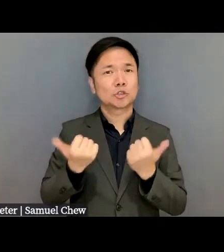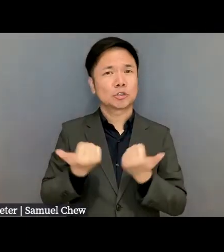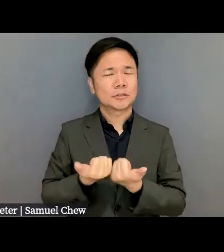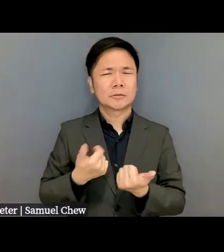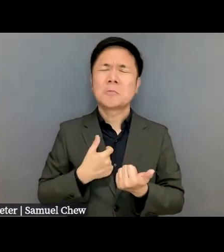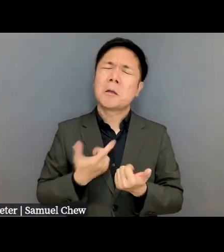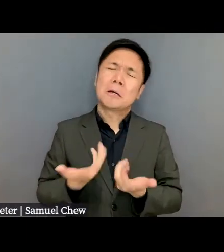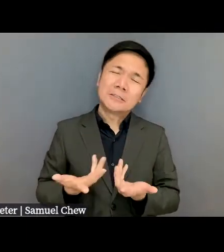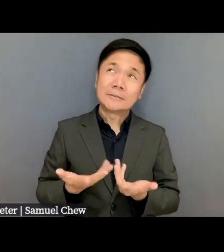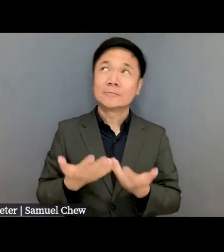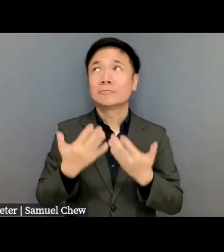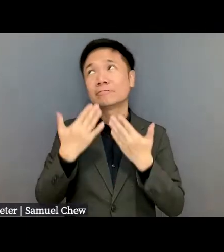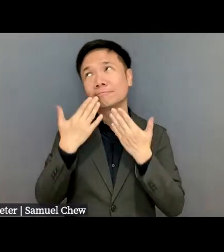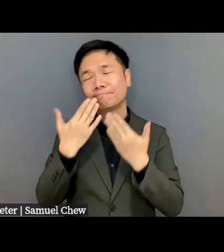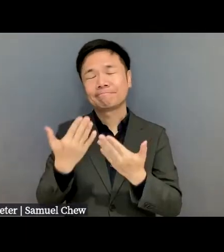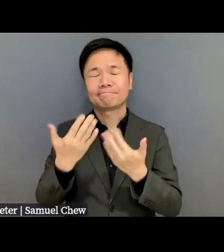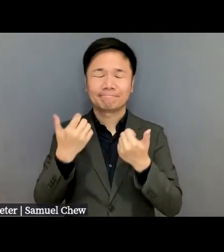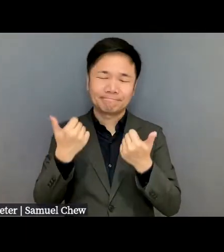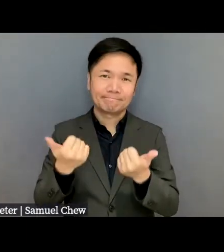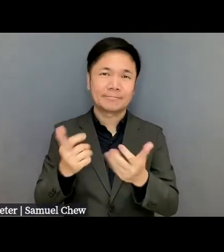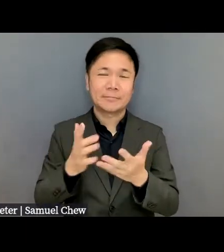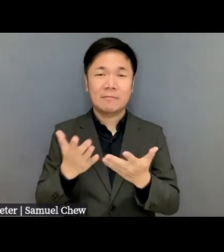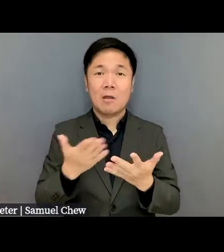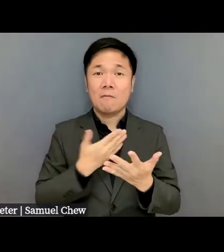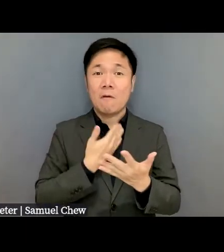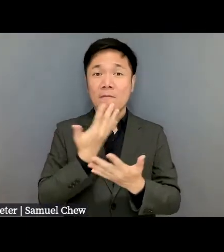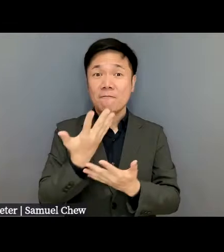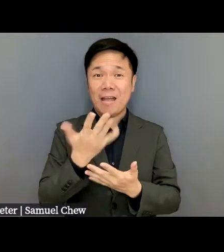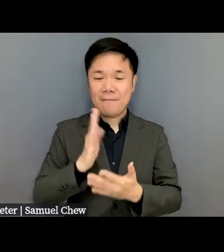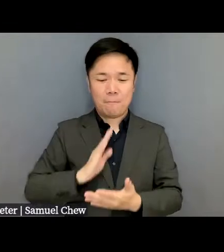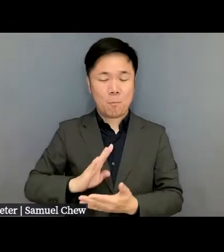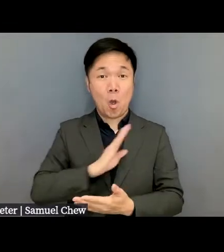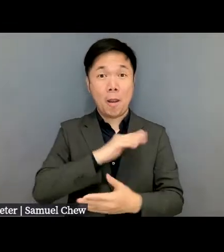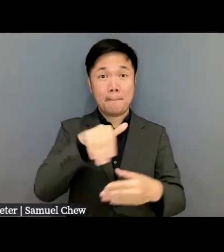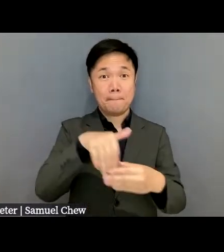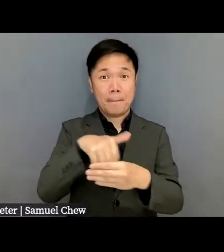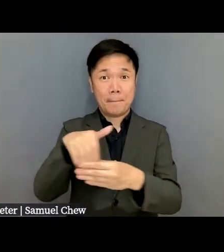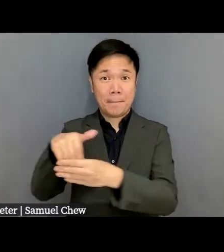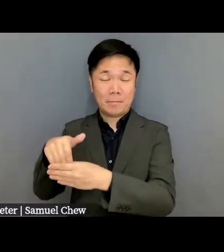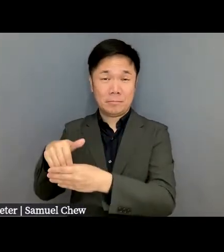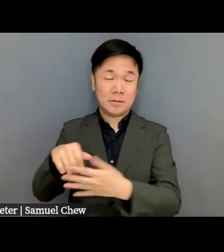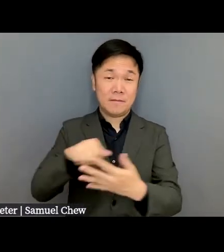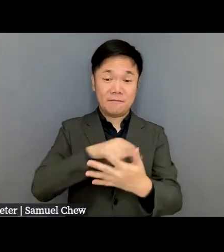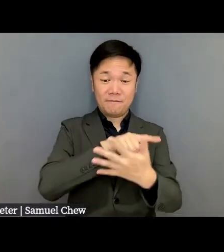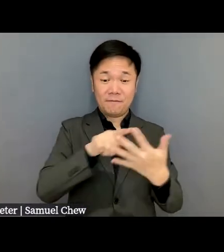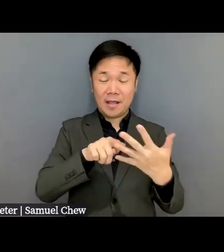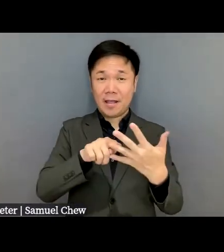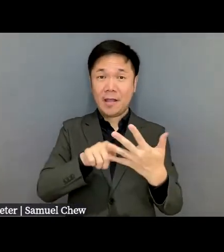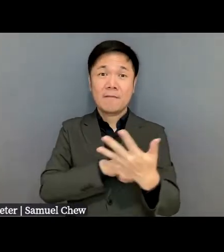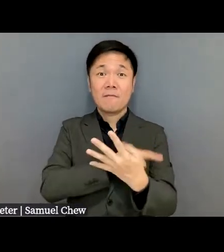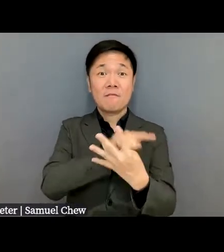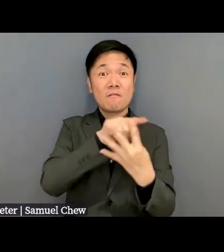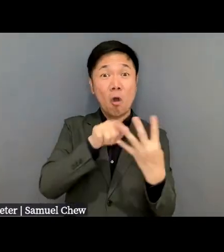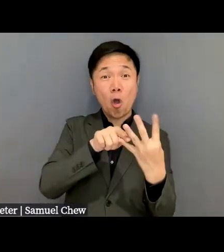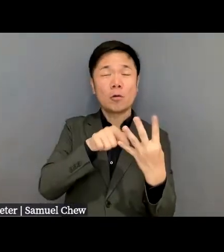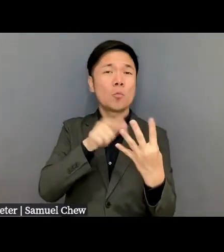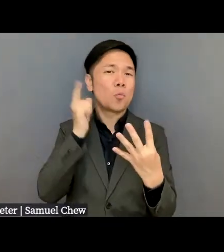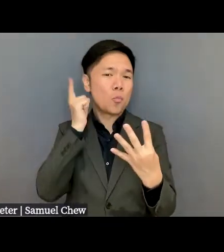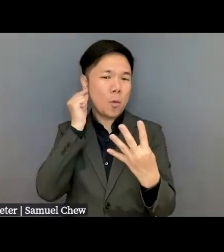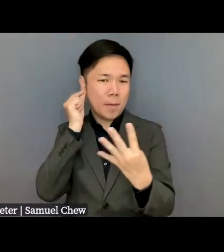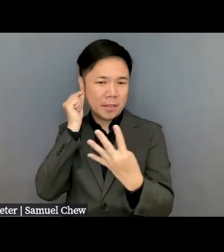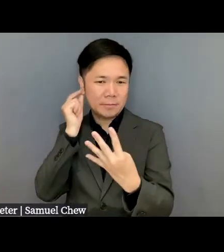fortunately, of the 5 members of the board, 4 of them are women. So in the space, we